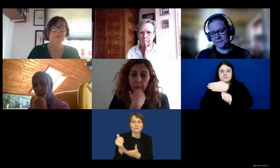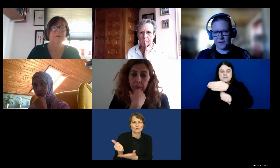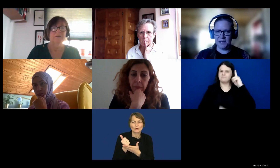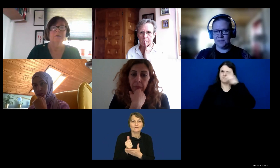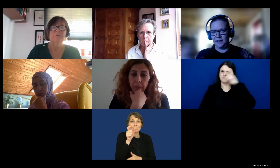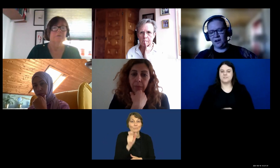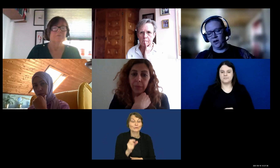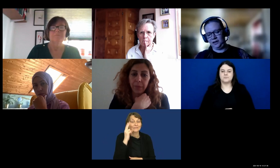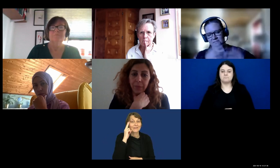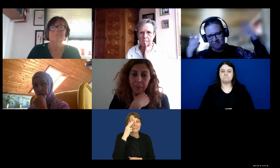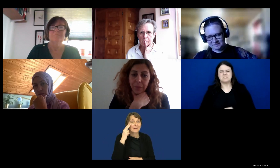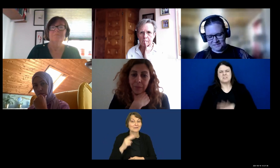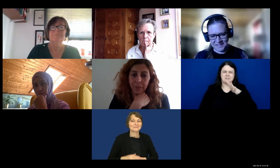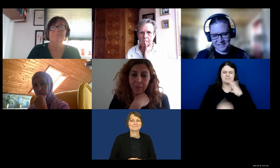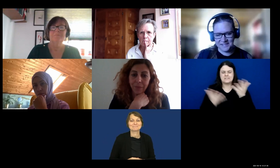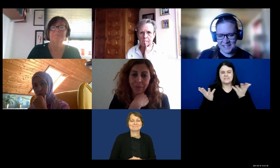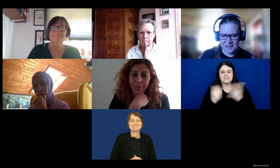Yeah, maybe a long